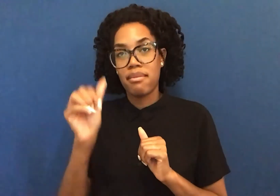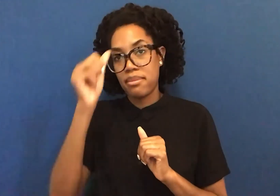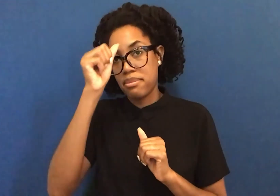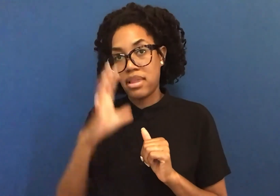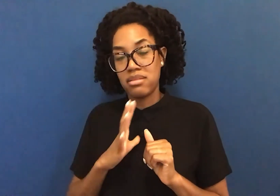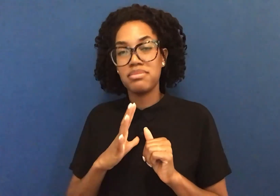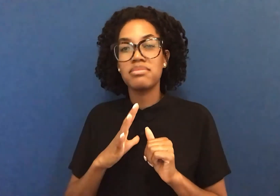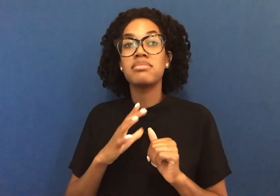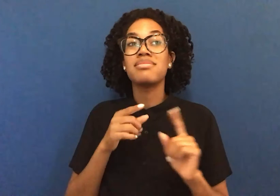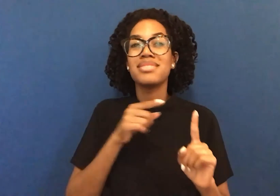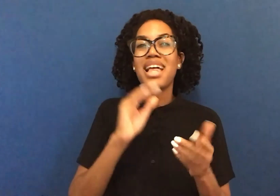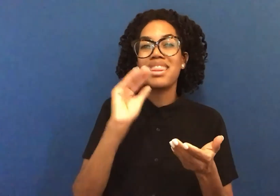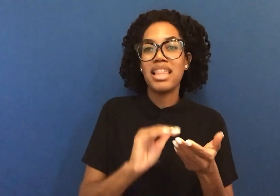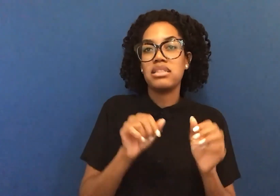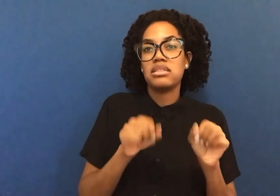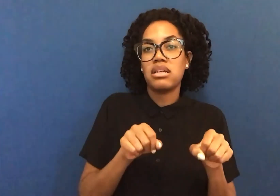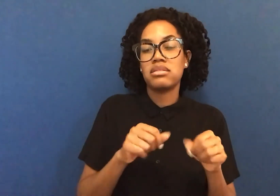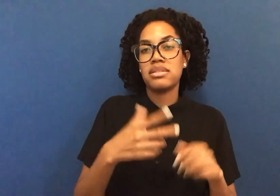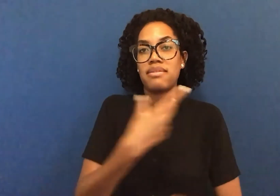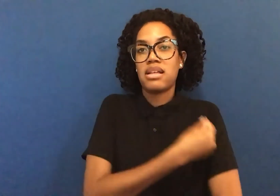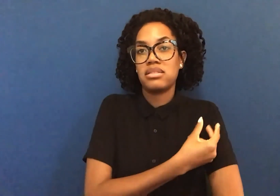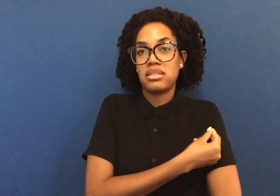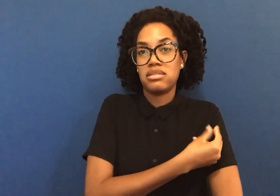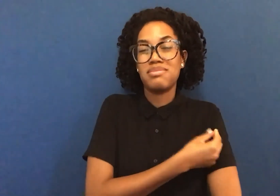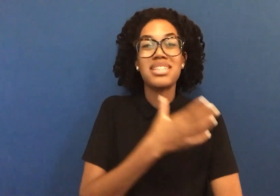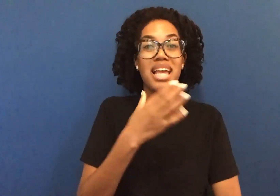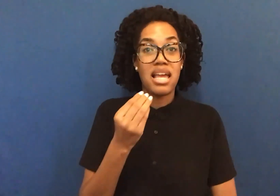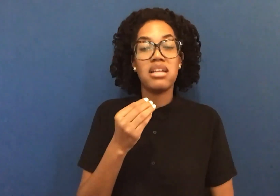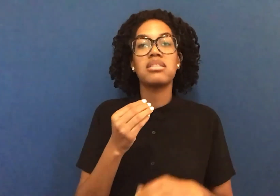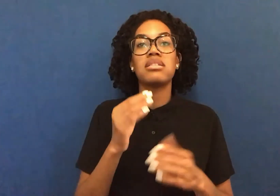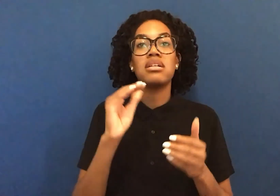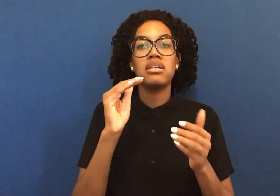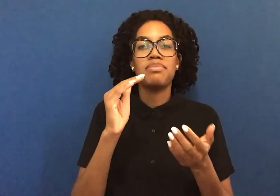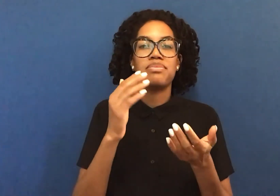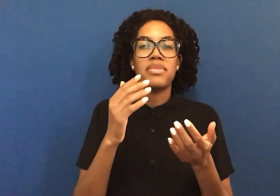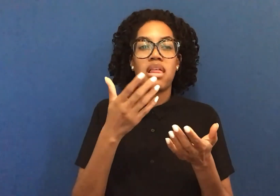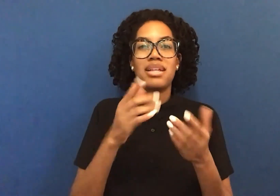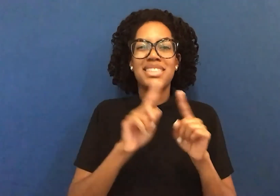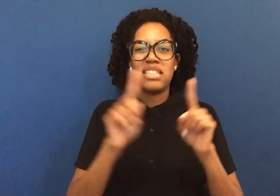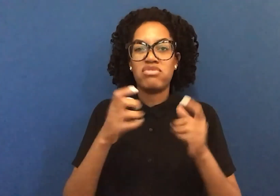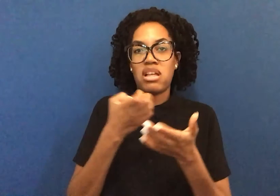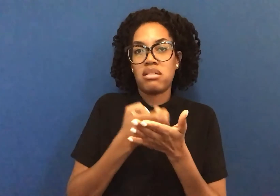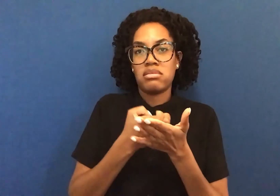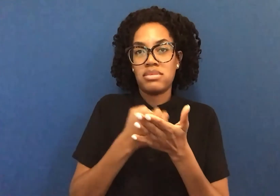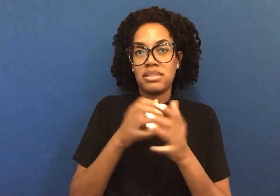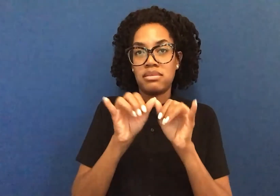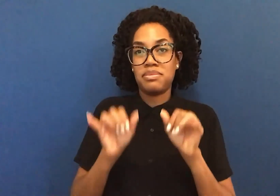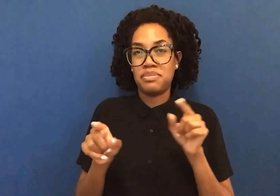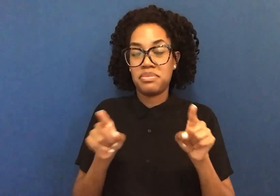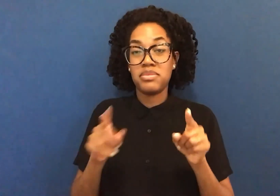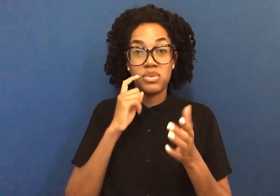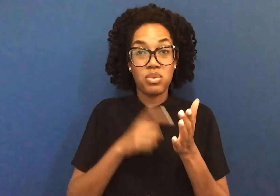also geographic and class disparities. So for example, as of late July, Baltimore got its first batch of